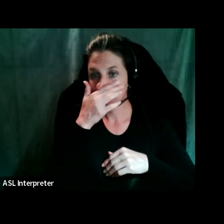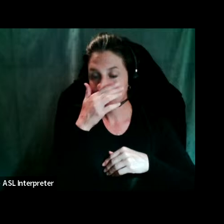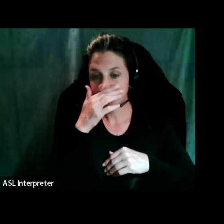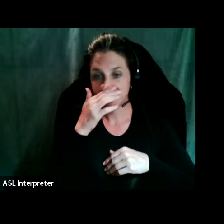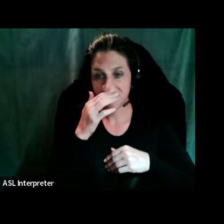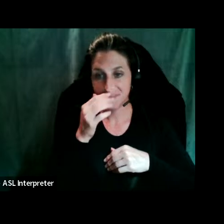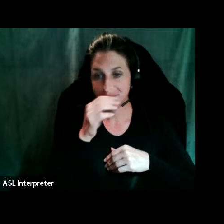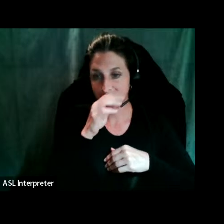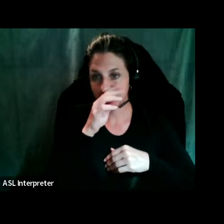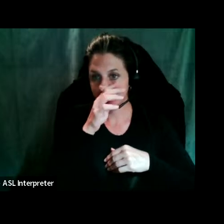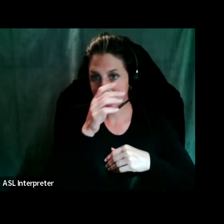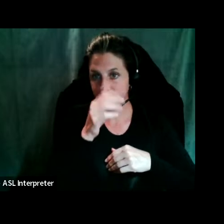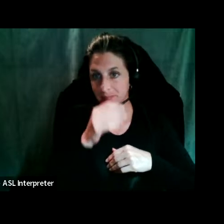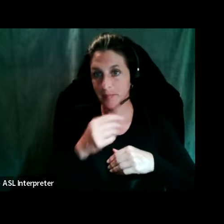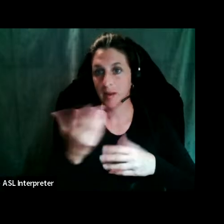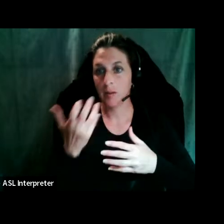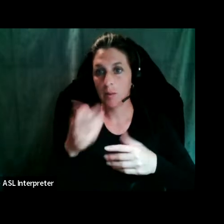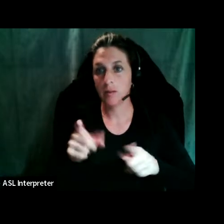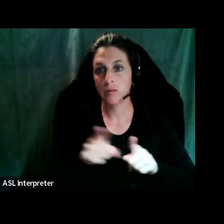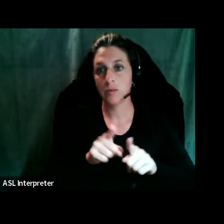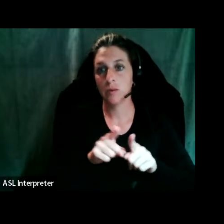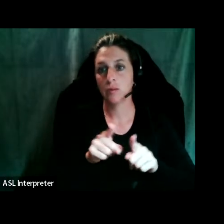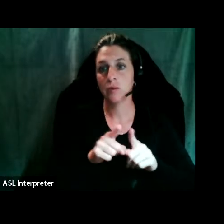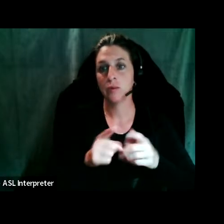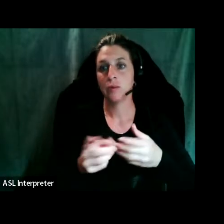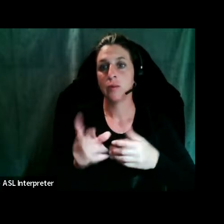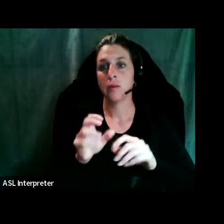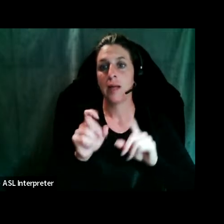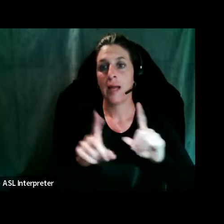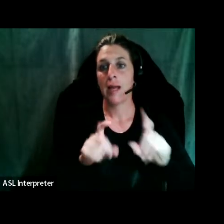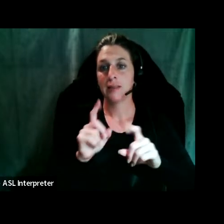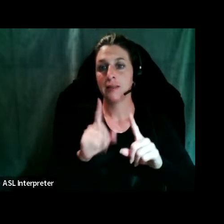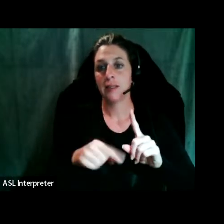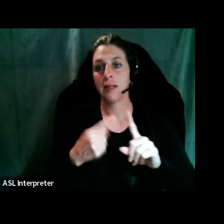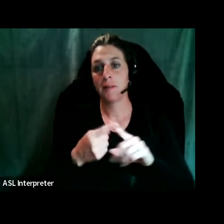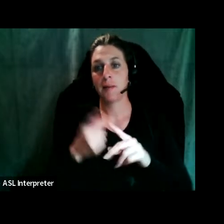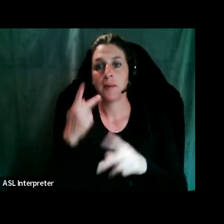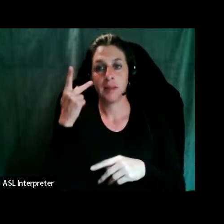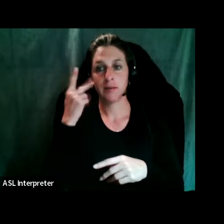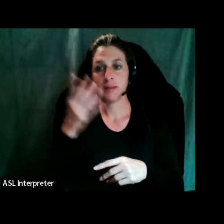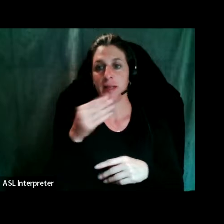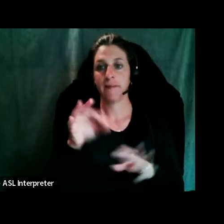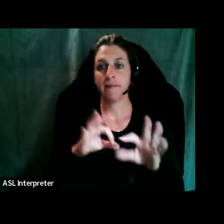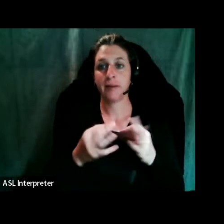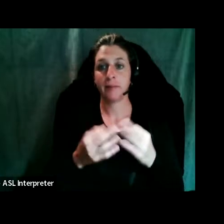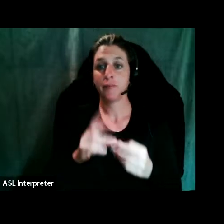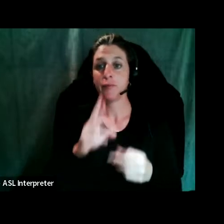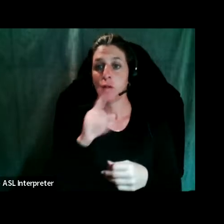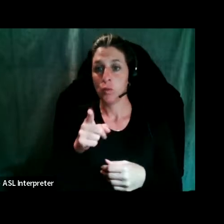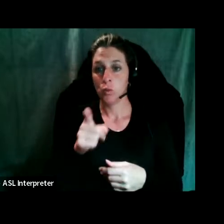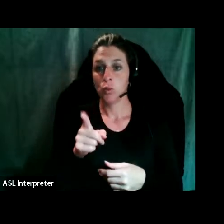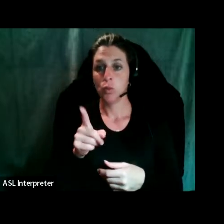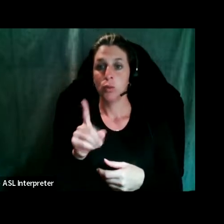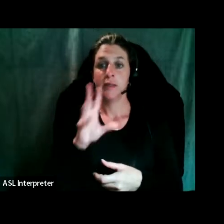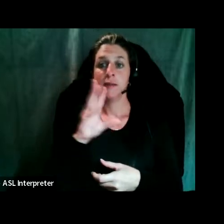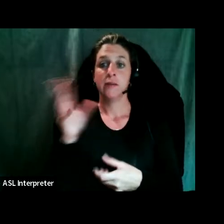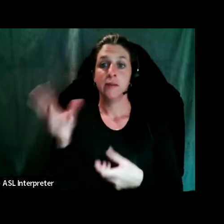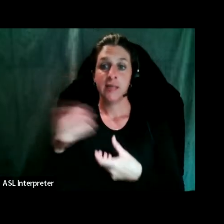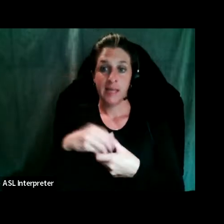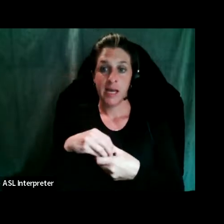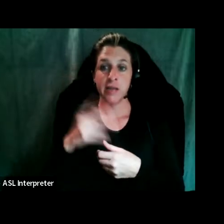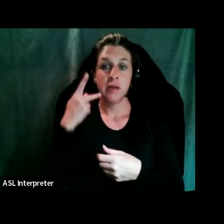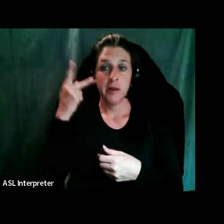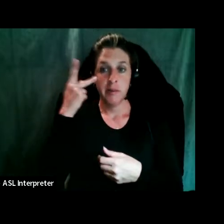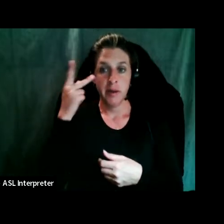I wanted to also ask about the parents and the families. Are you all engaging the parents as